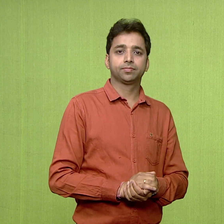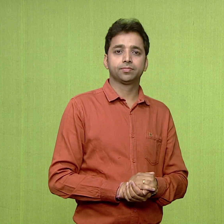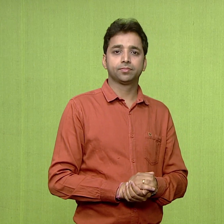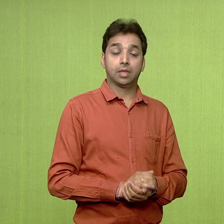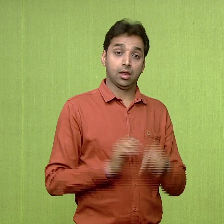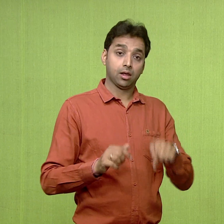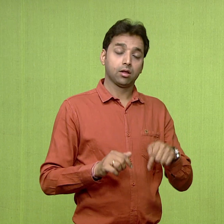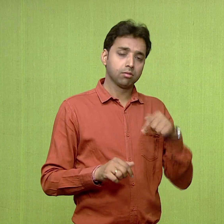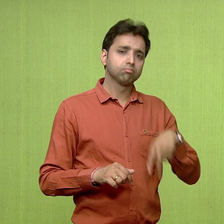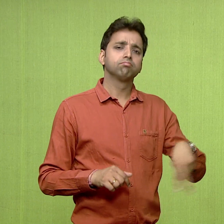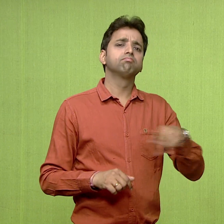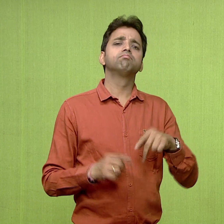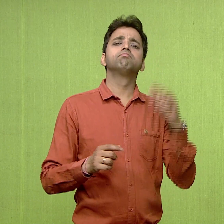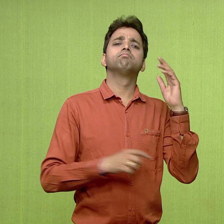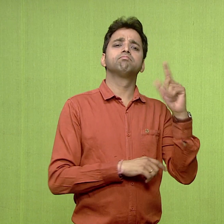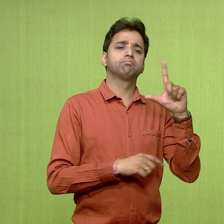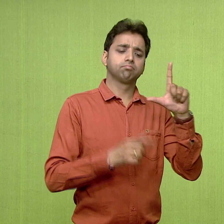In our today's lesson,